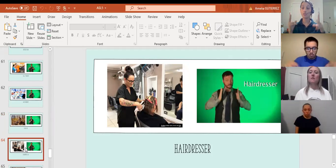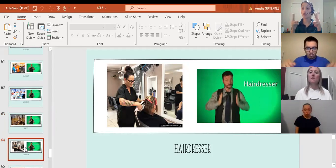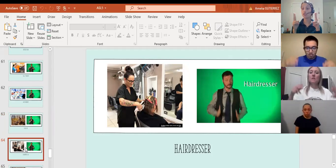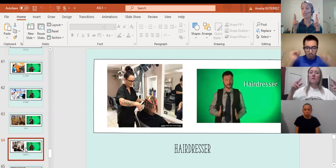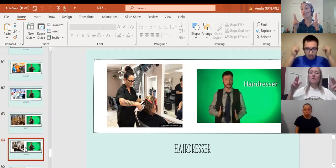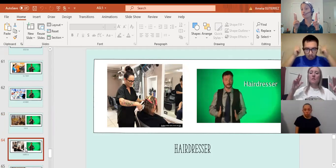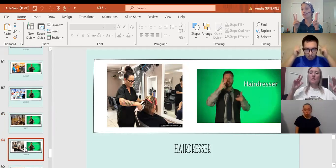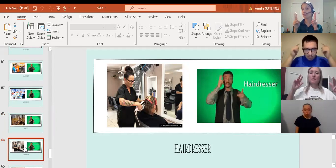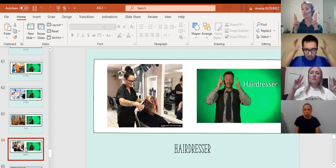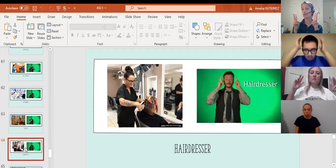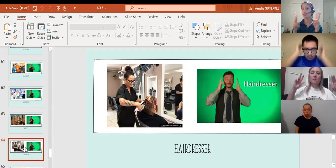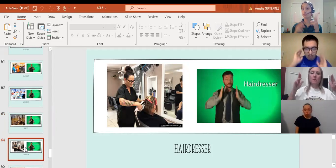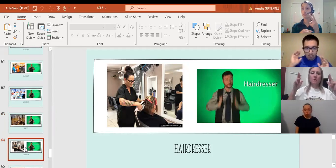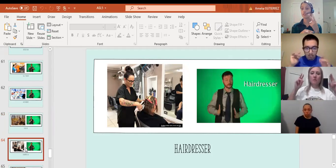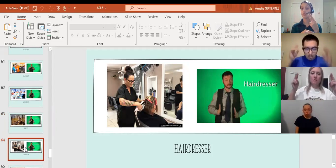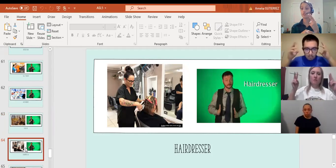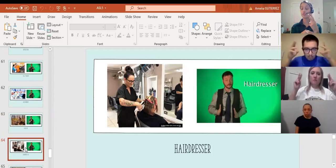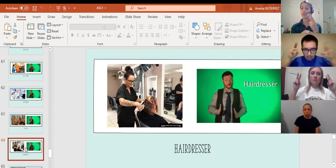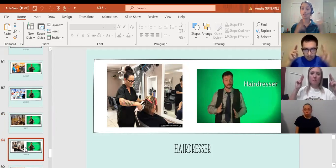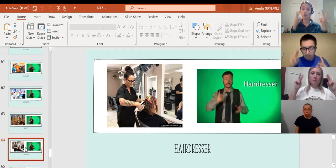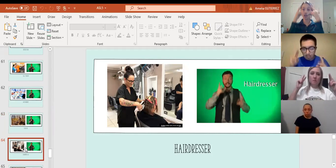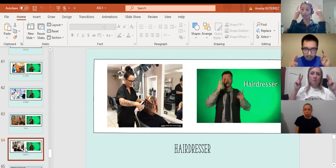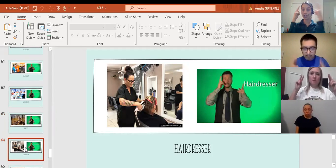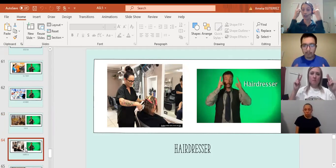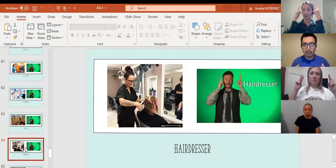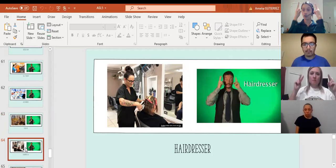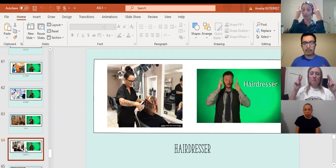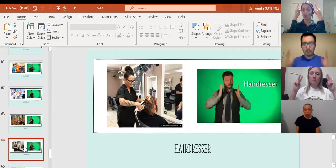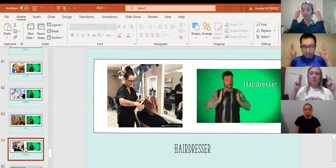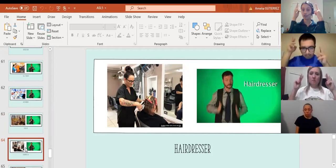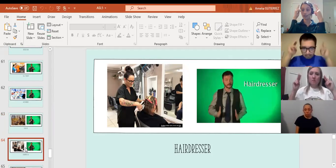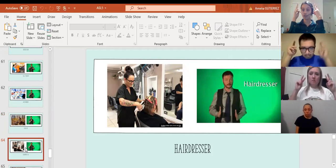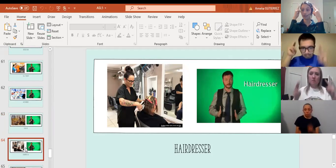Hairdresser. So these are your scissors. Scissors. You're cutting hair.